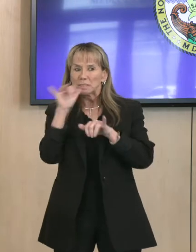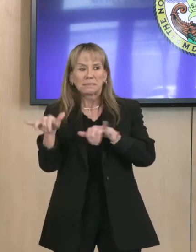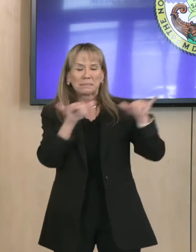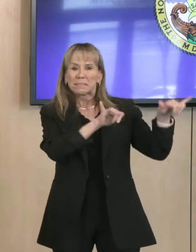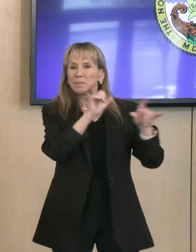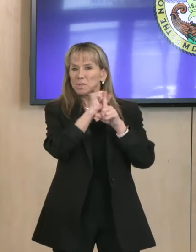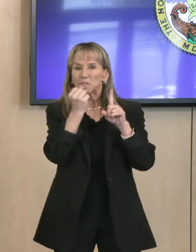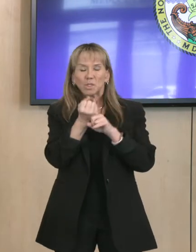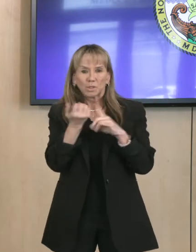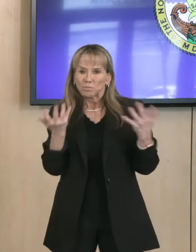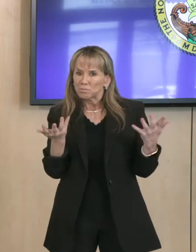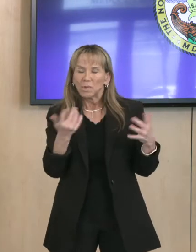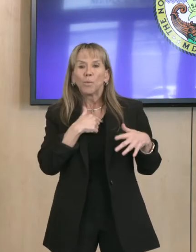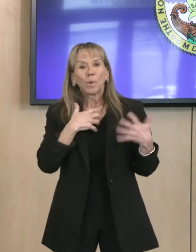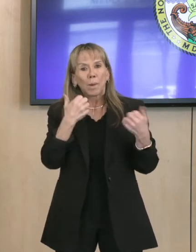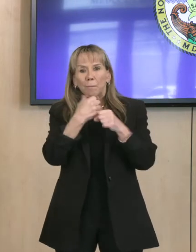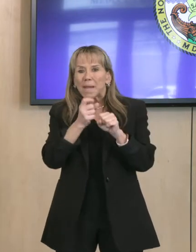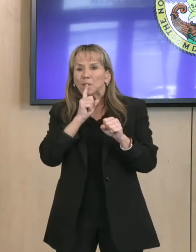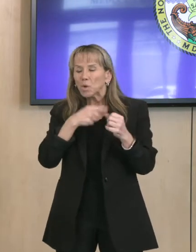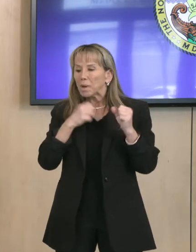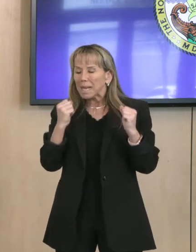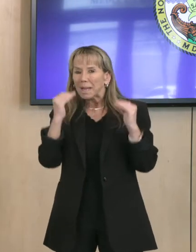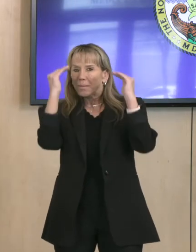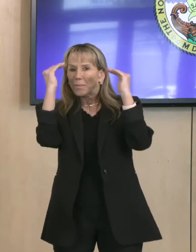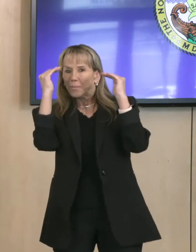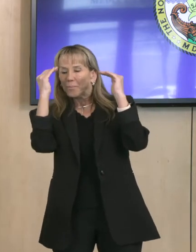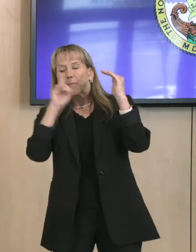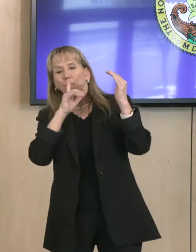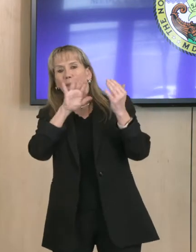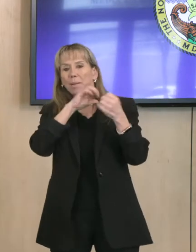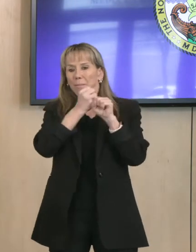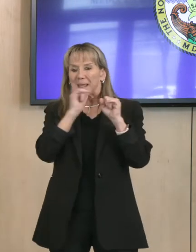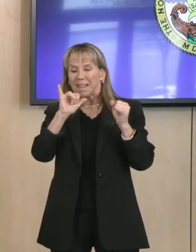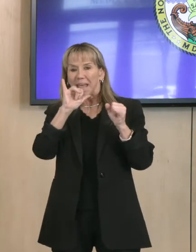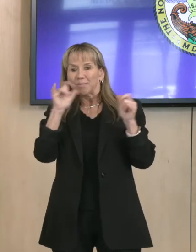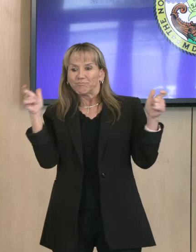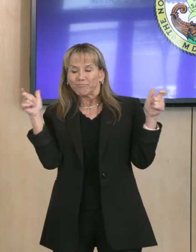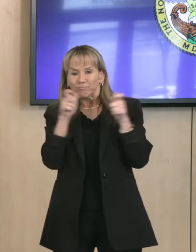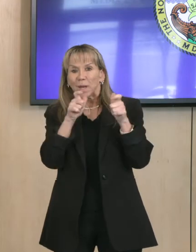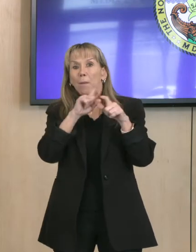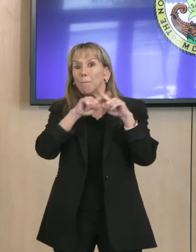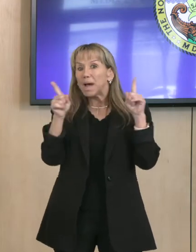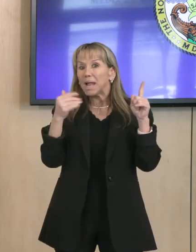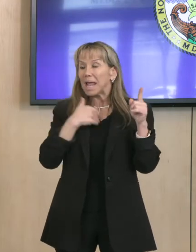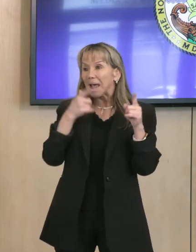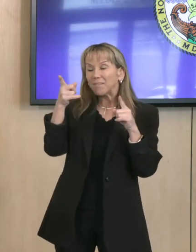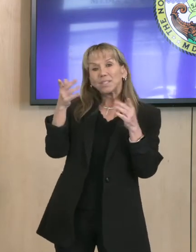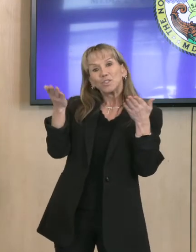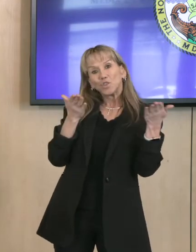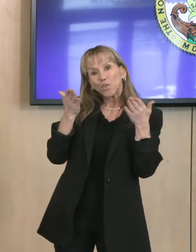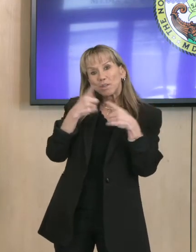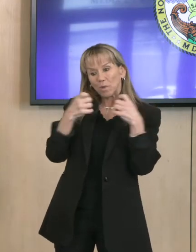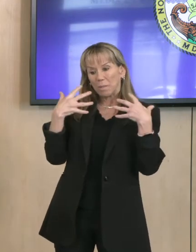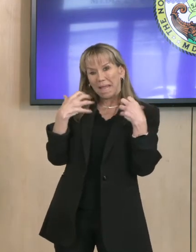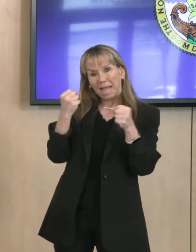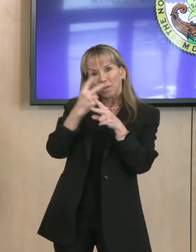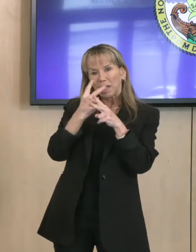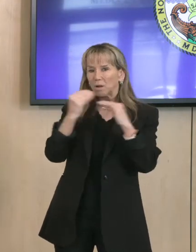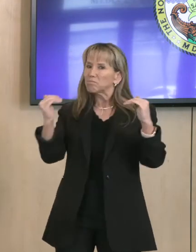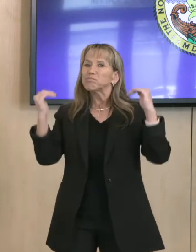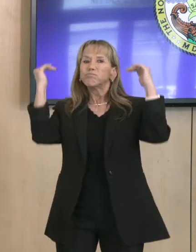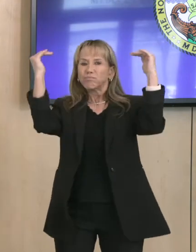what motivates us daily to try and raise the bar of available healthcare services. We never want to be in a